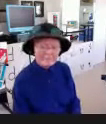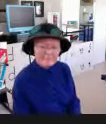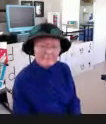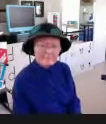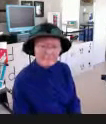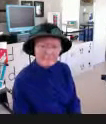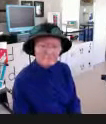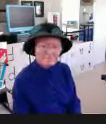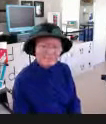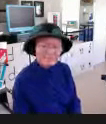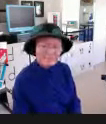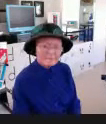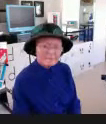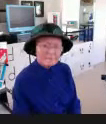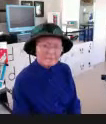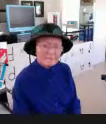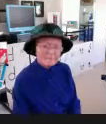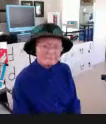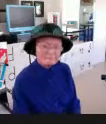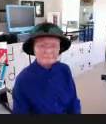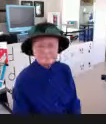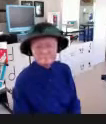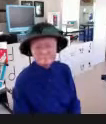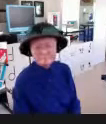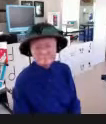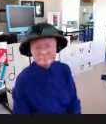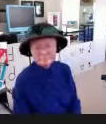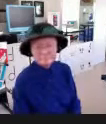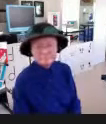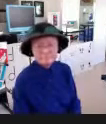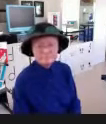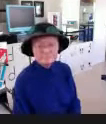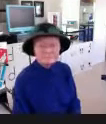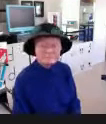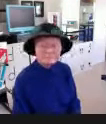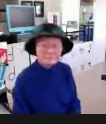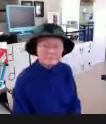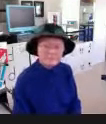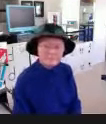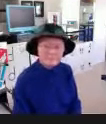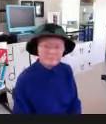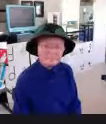on. Then, let me see, going down a little farther, we have